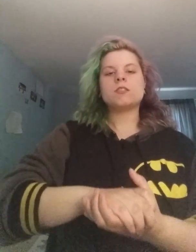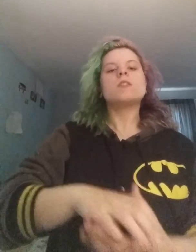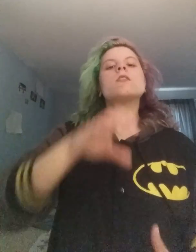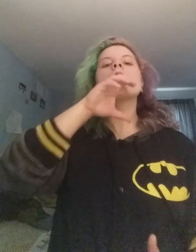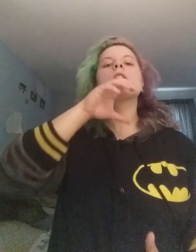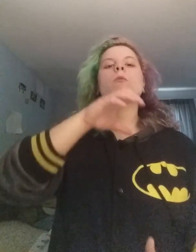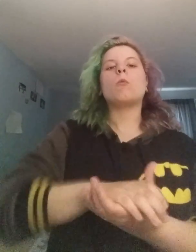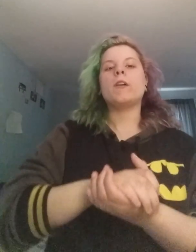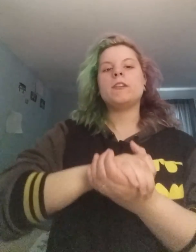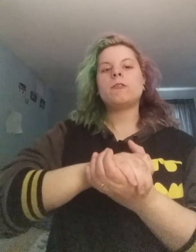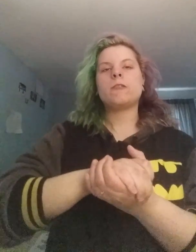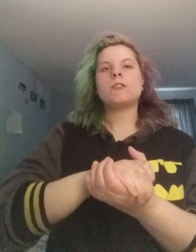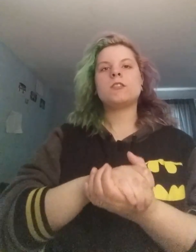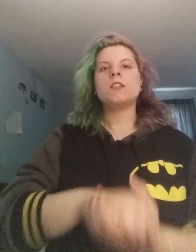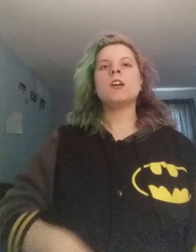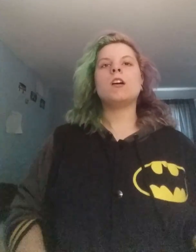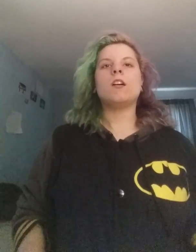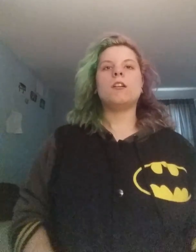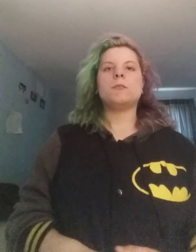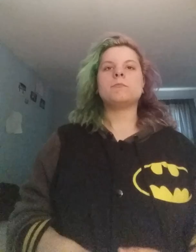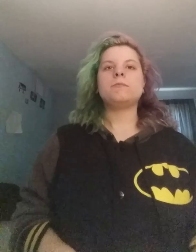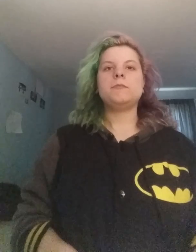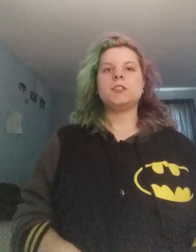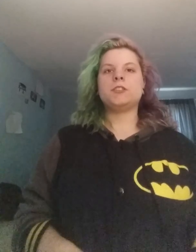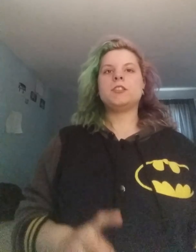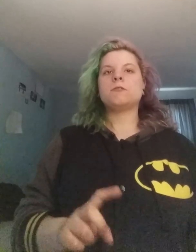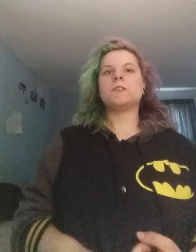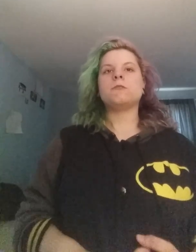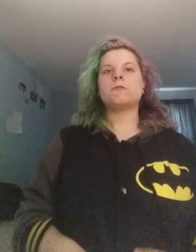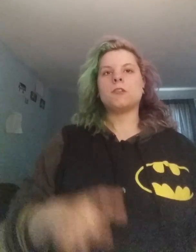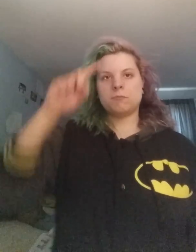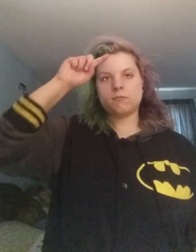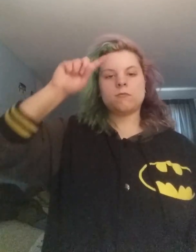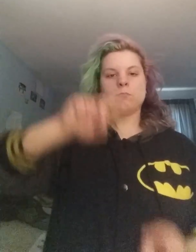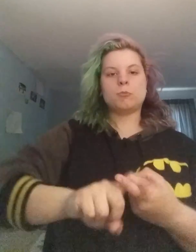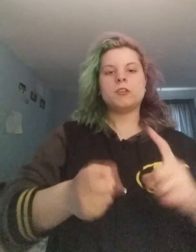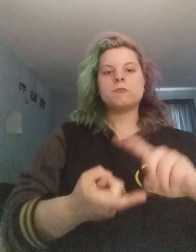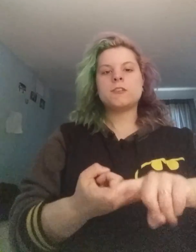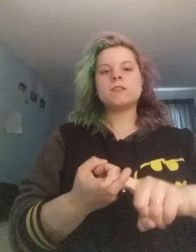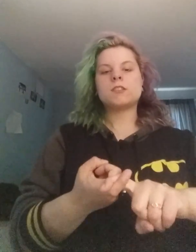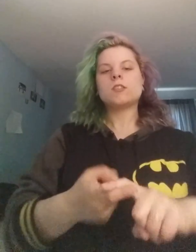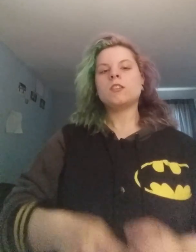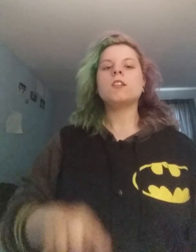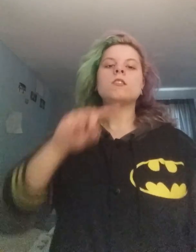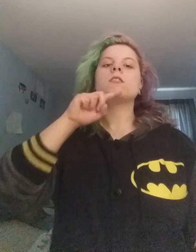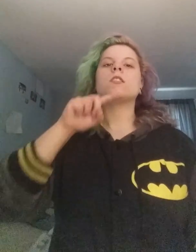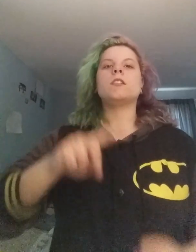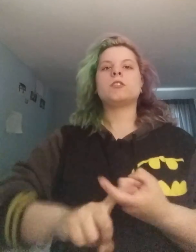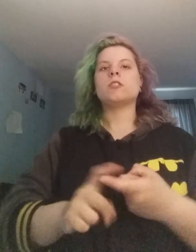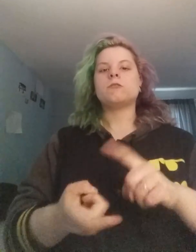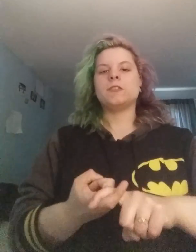wife um is different from boyfriend and girlfriend